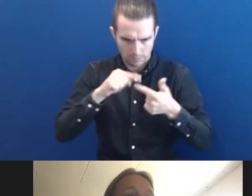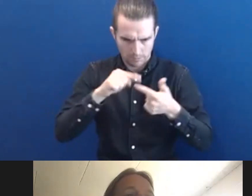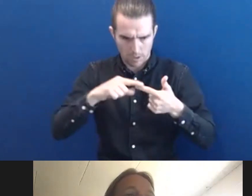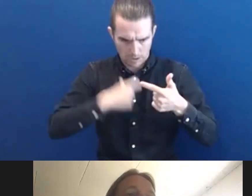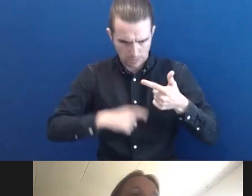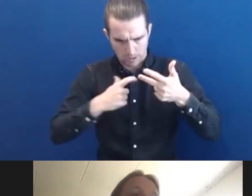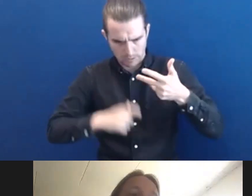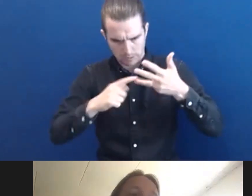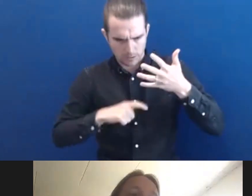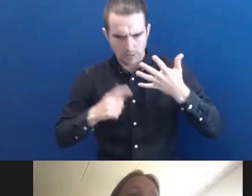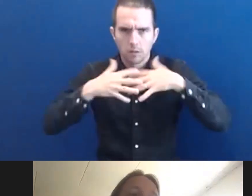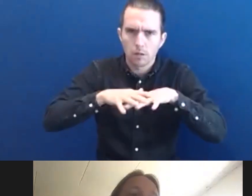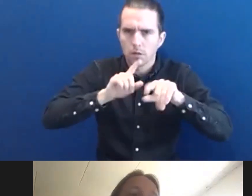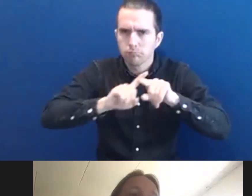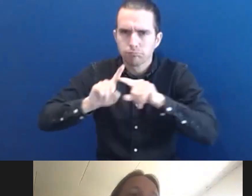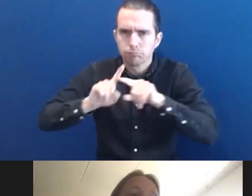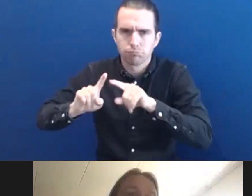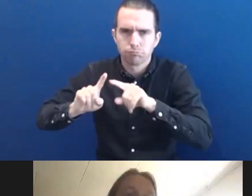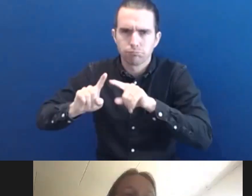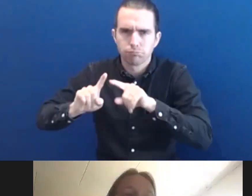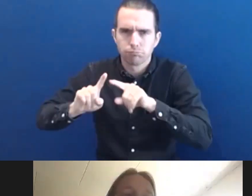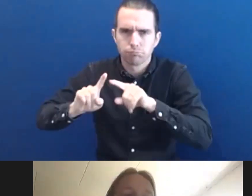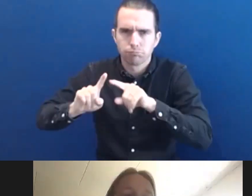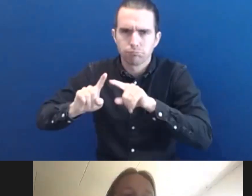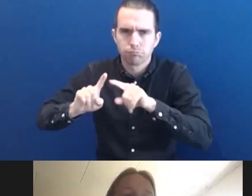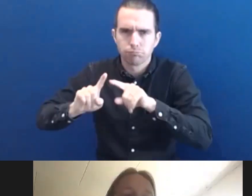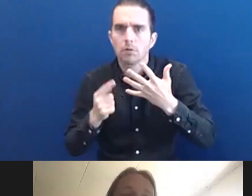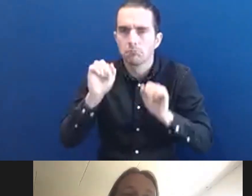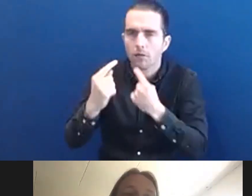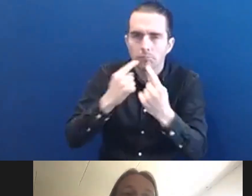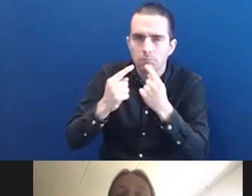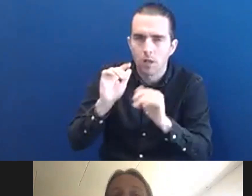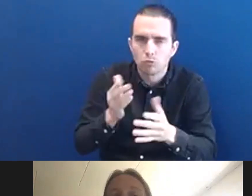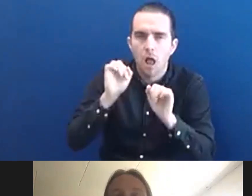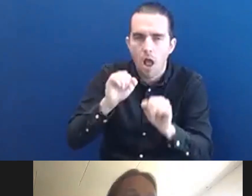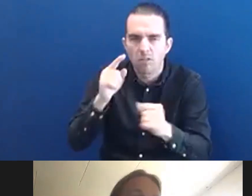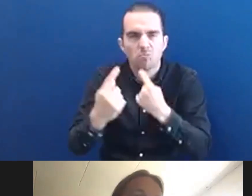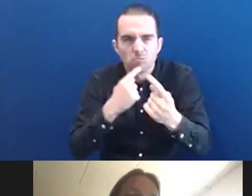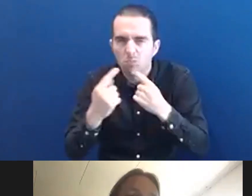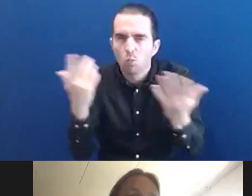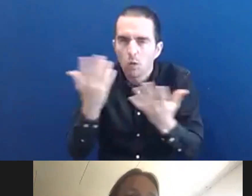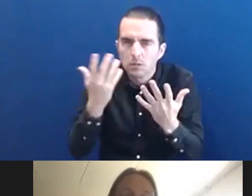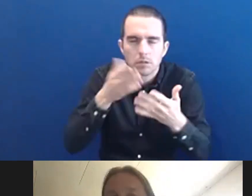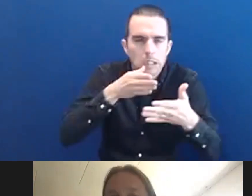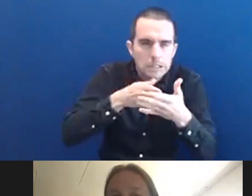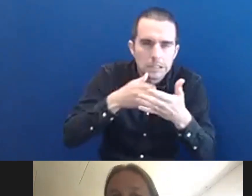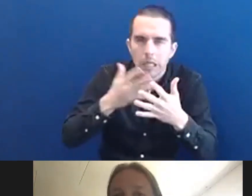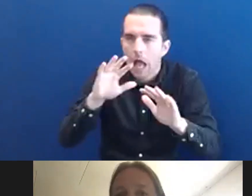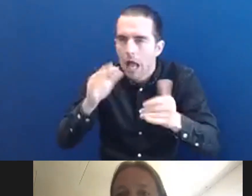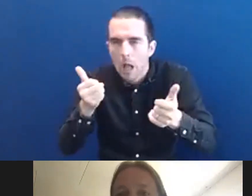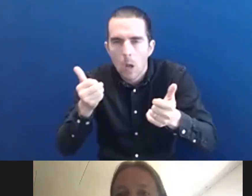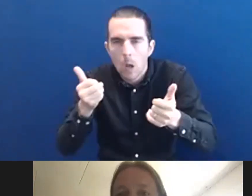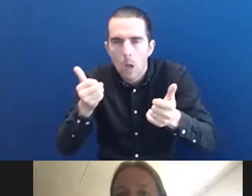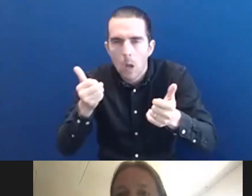and challenges when working with the disability movement in coalition with other social justice movement actors?